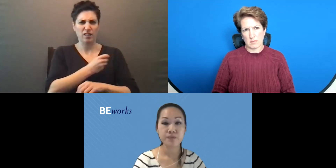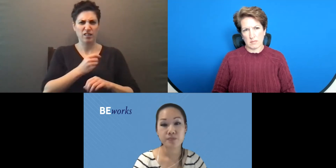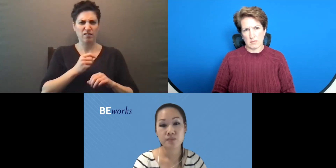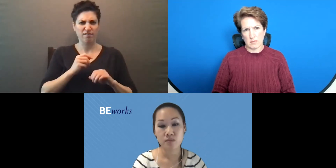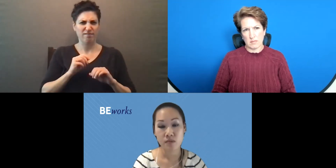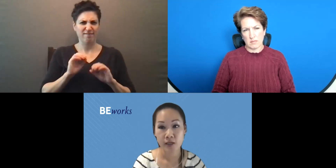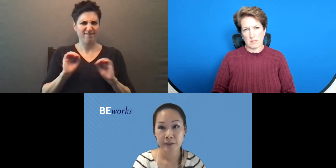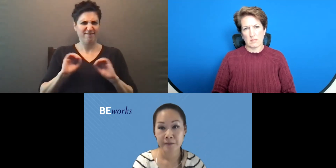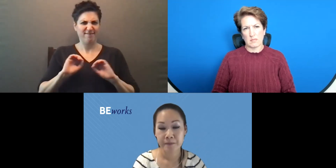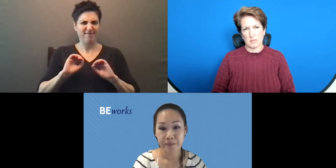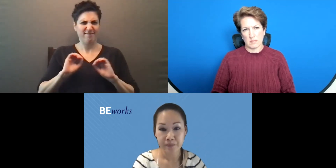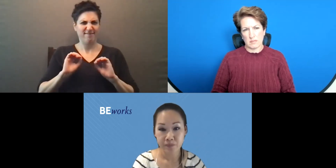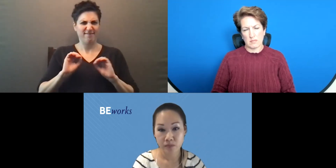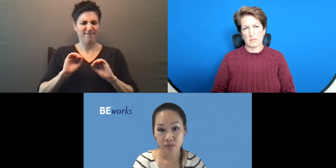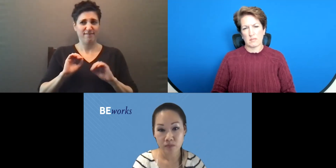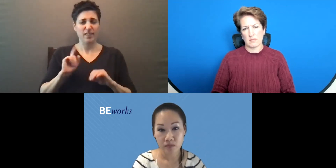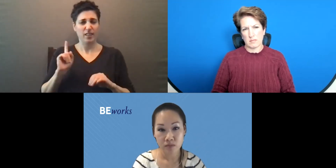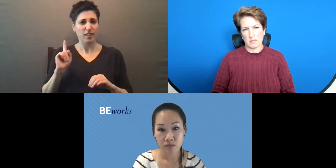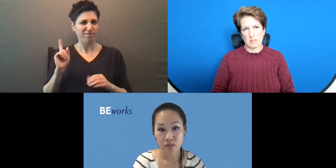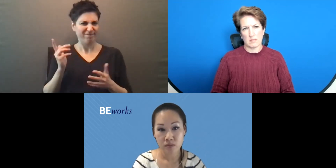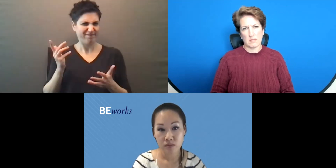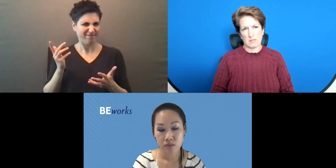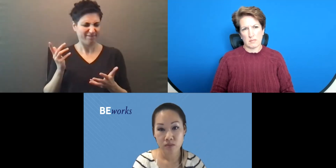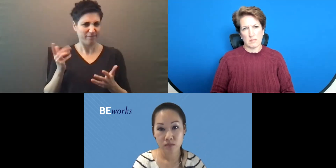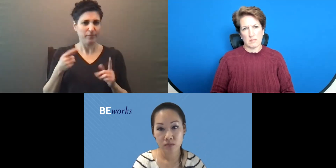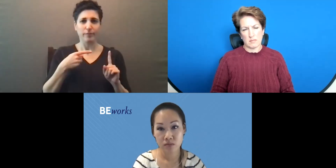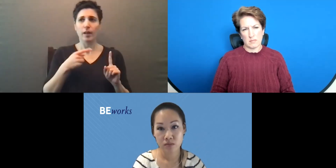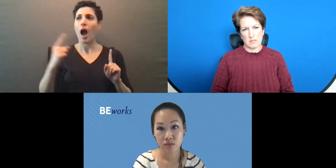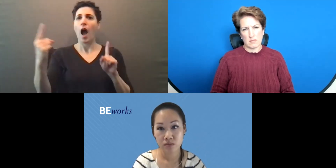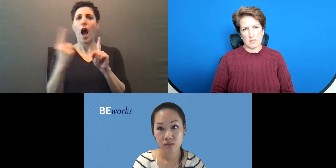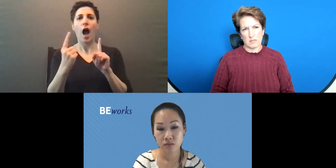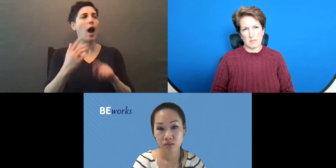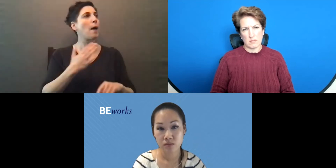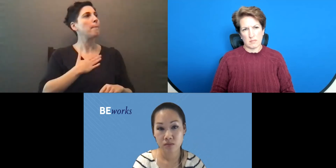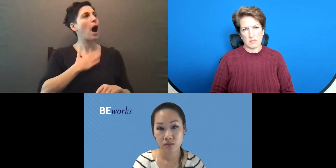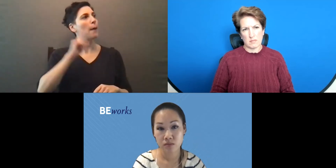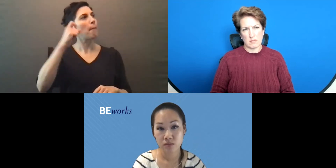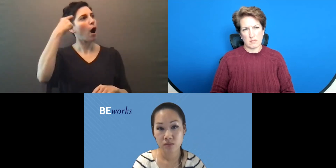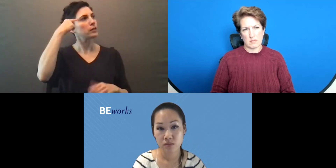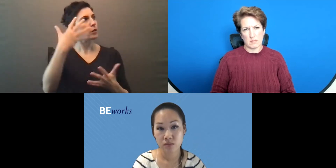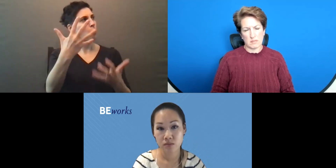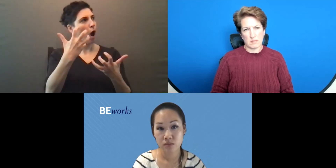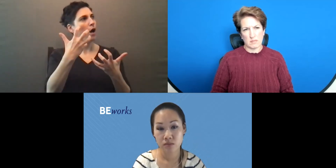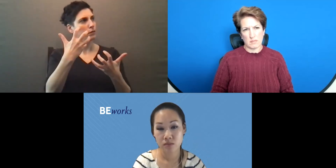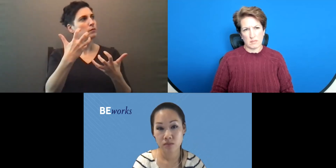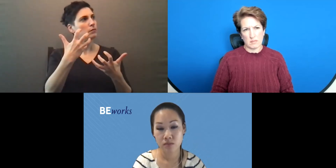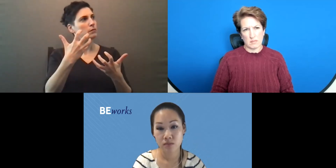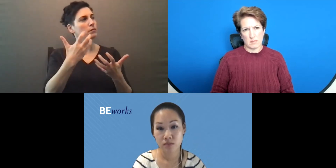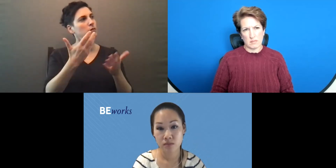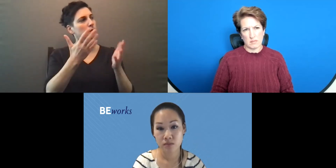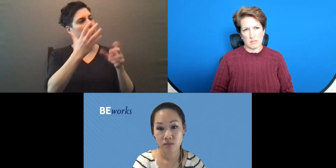for example. The congregant says, well, my employer asked me to get a faith